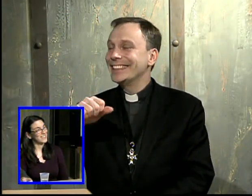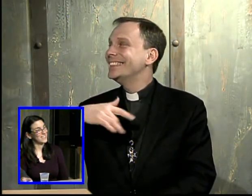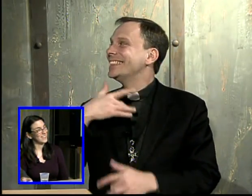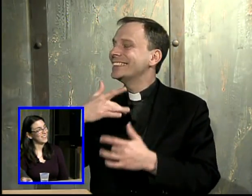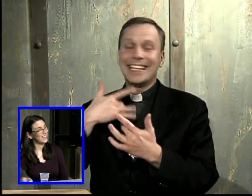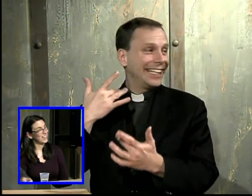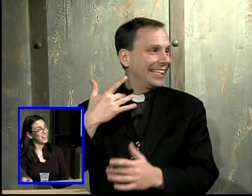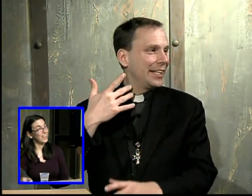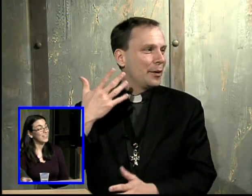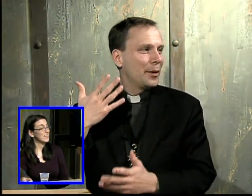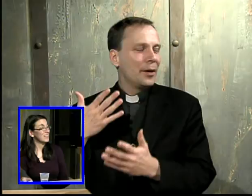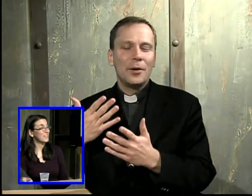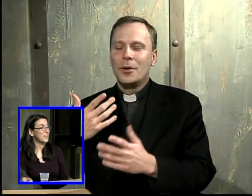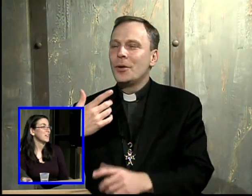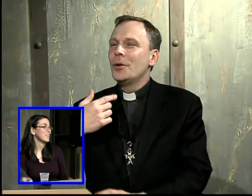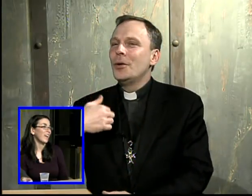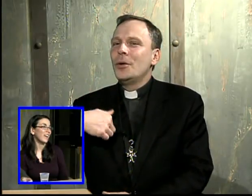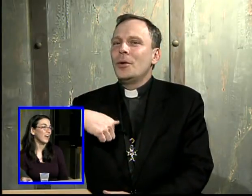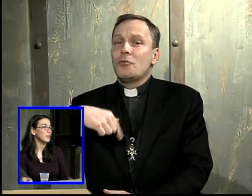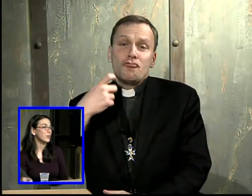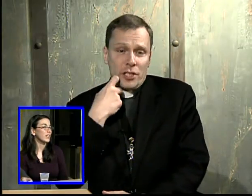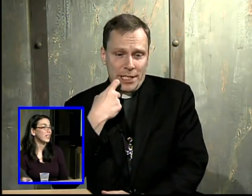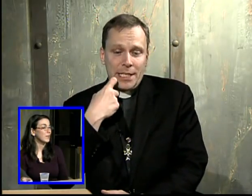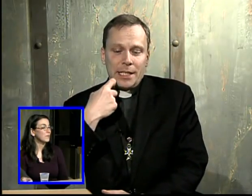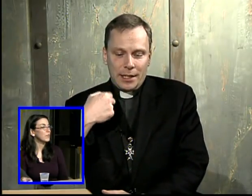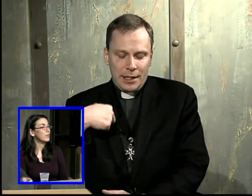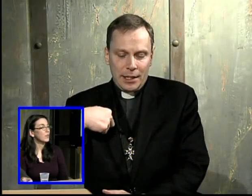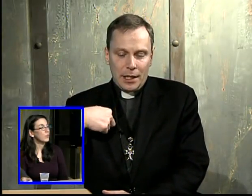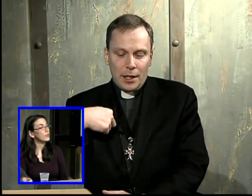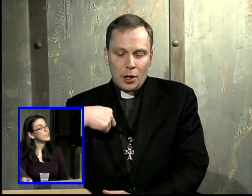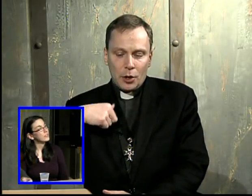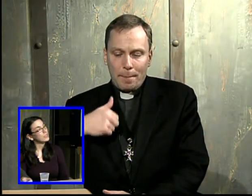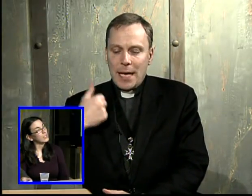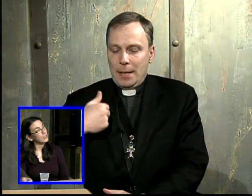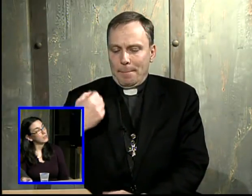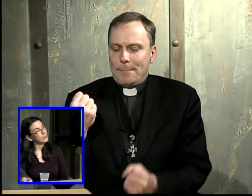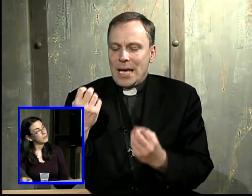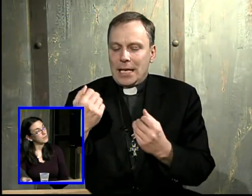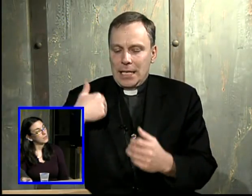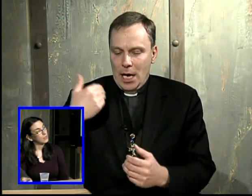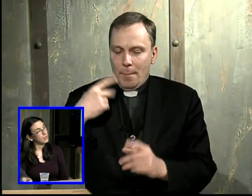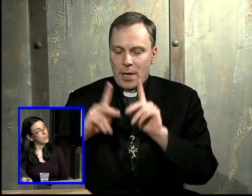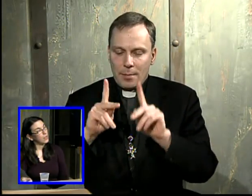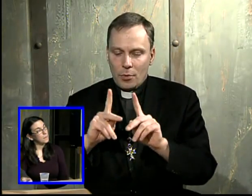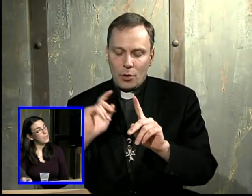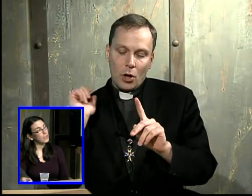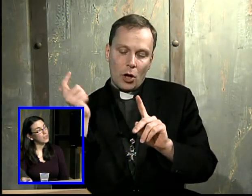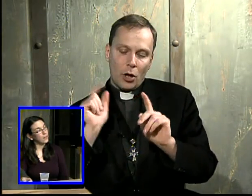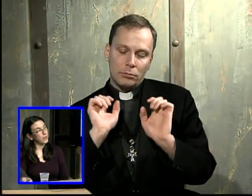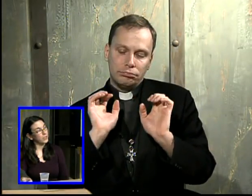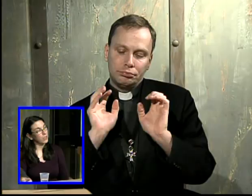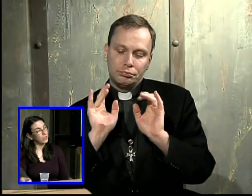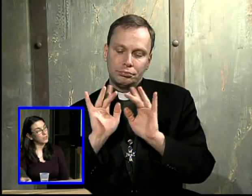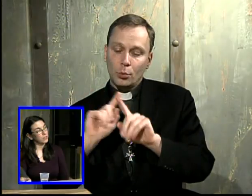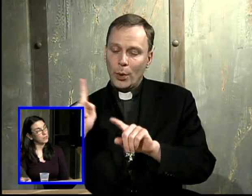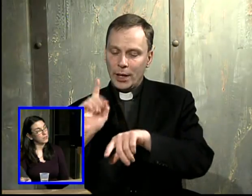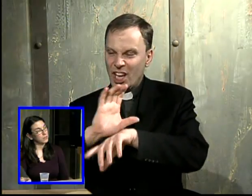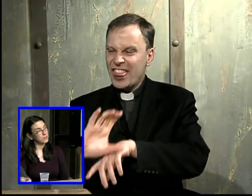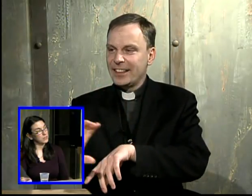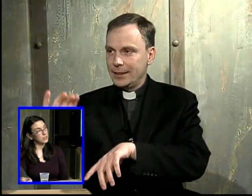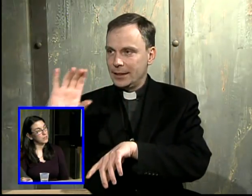Yes, it's very exciting, actually. Recently, many of our